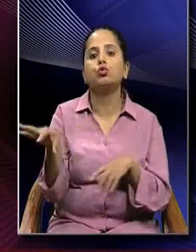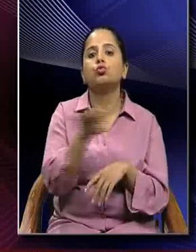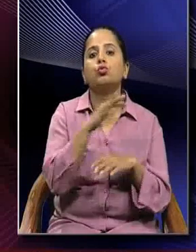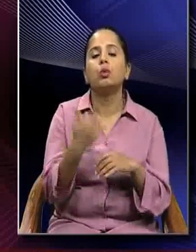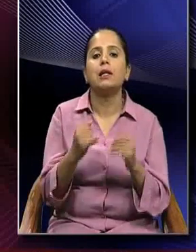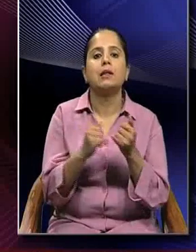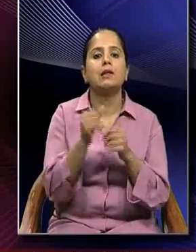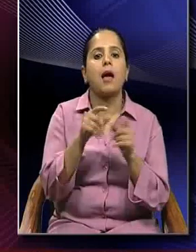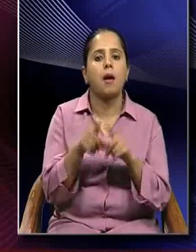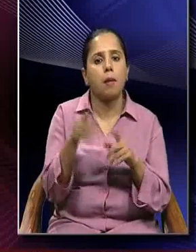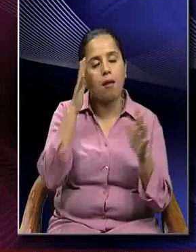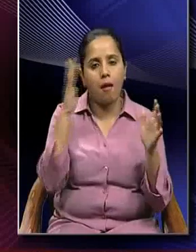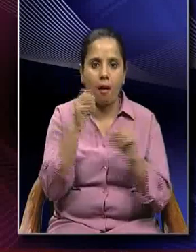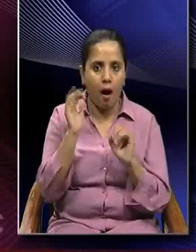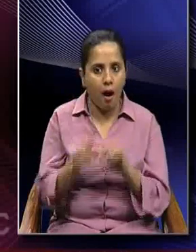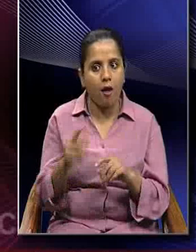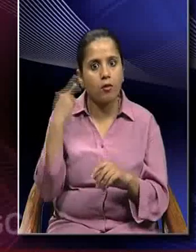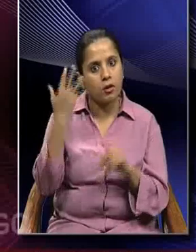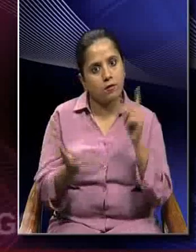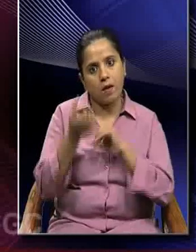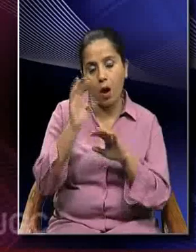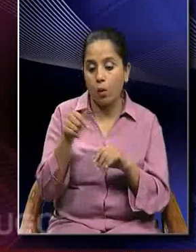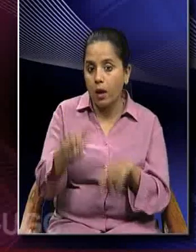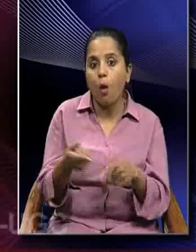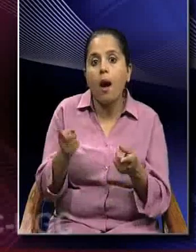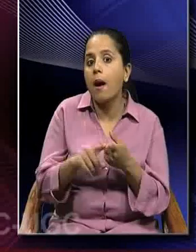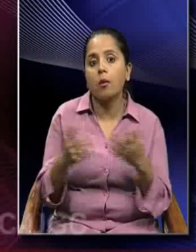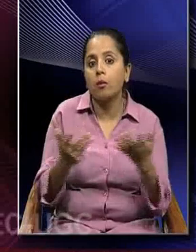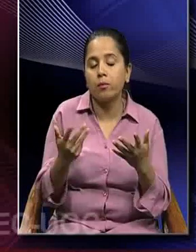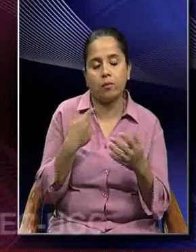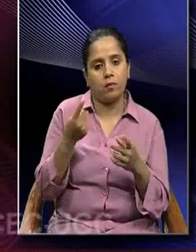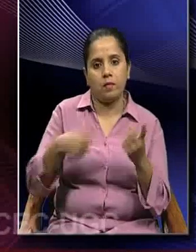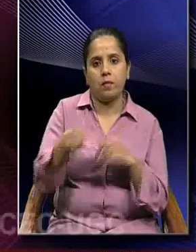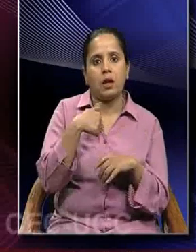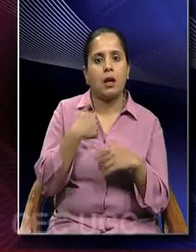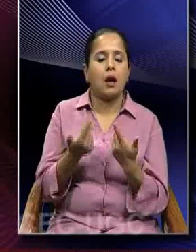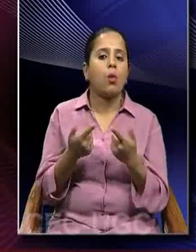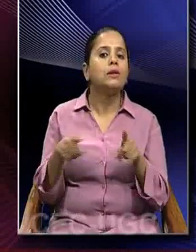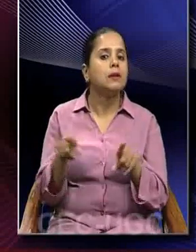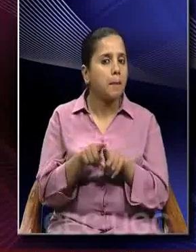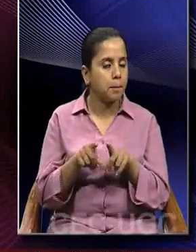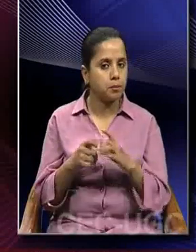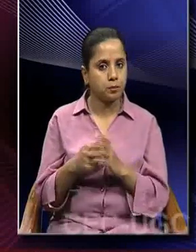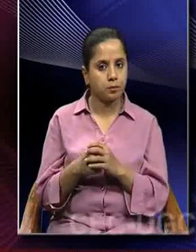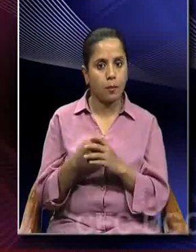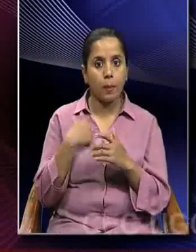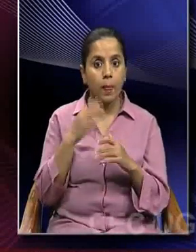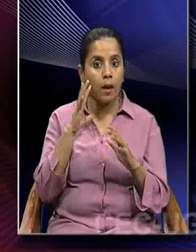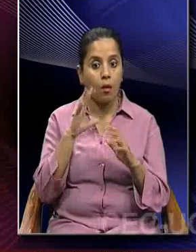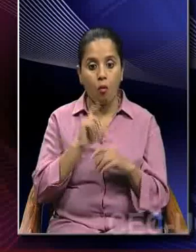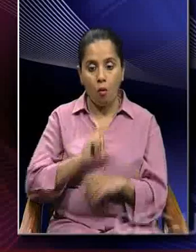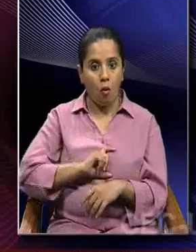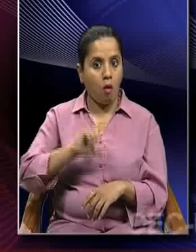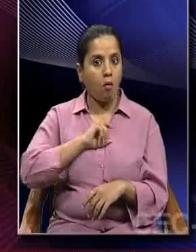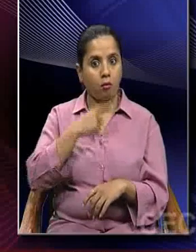is convenient or purposive. So here what will happen, that we are not able to confidently say whether